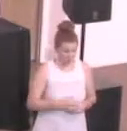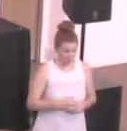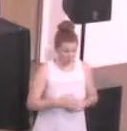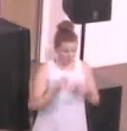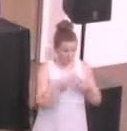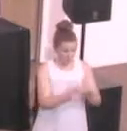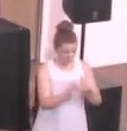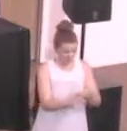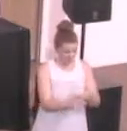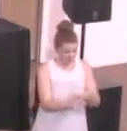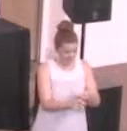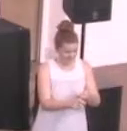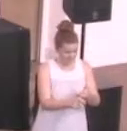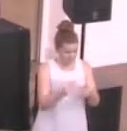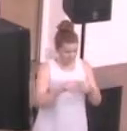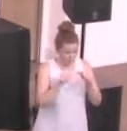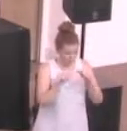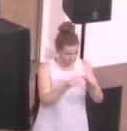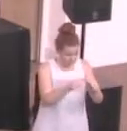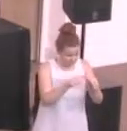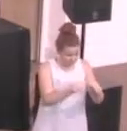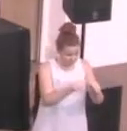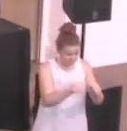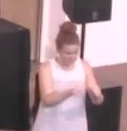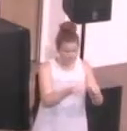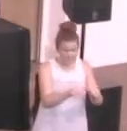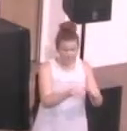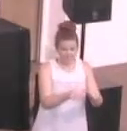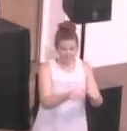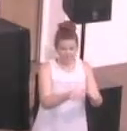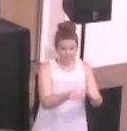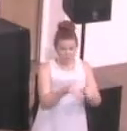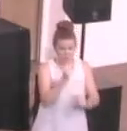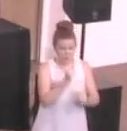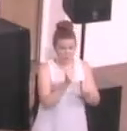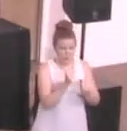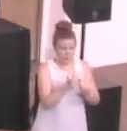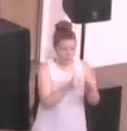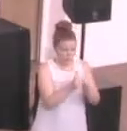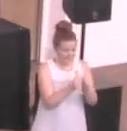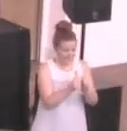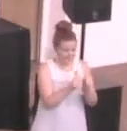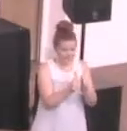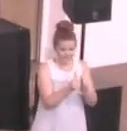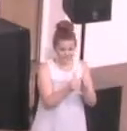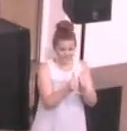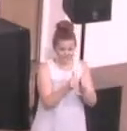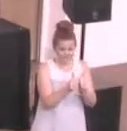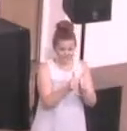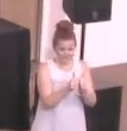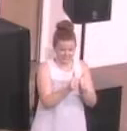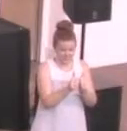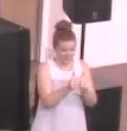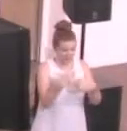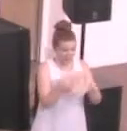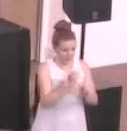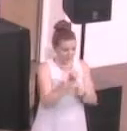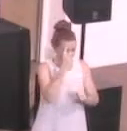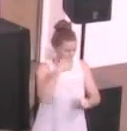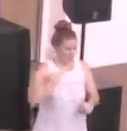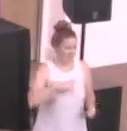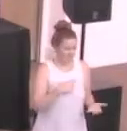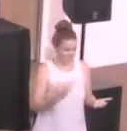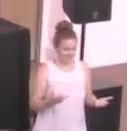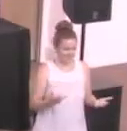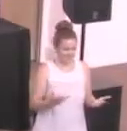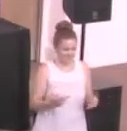run. With perseverance. The race marked out for us.